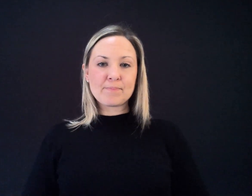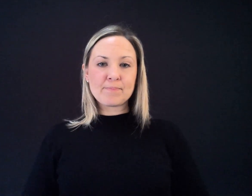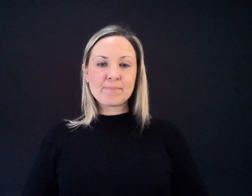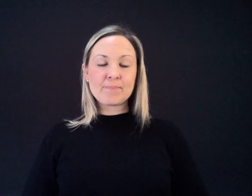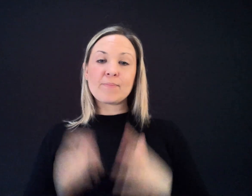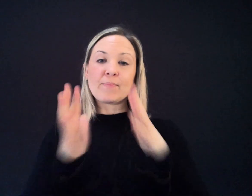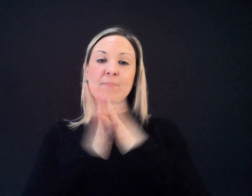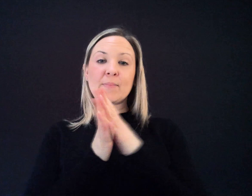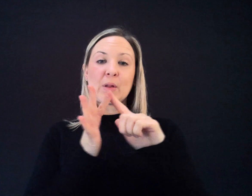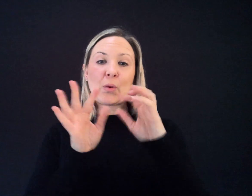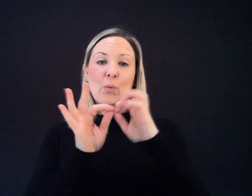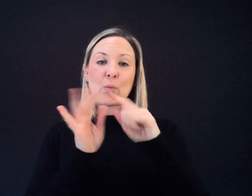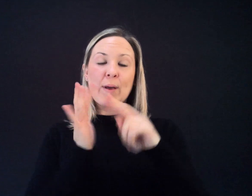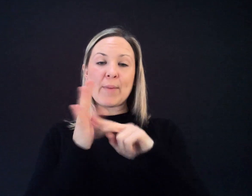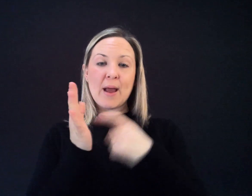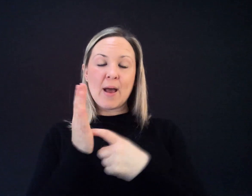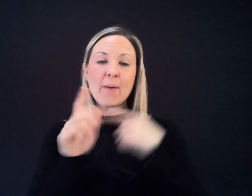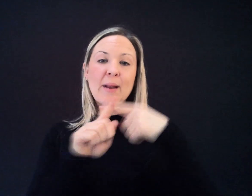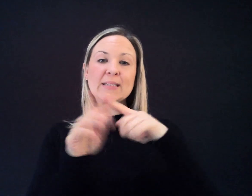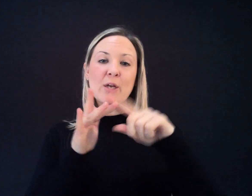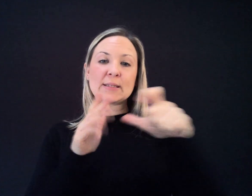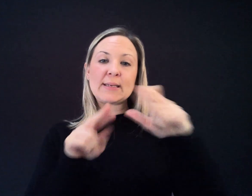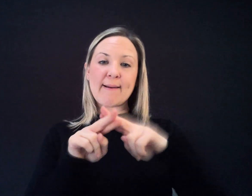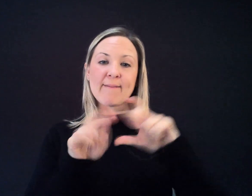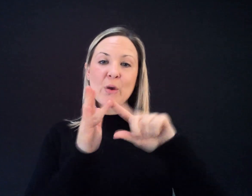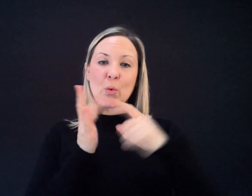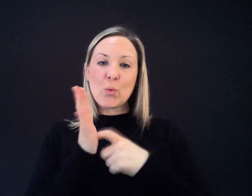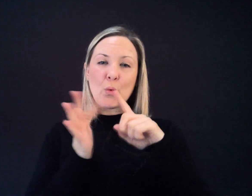Webinar and ICF core set to deafblindness.